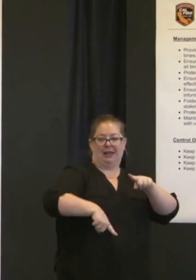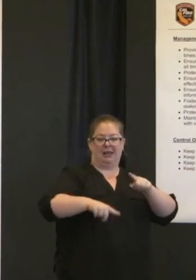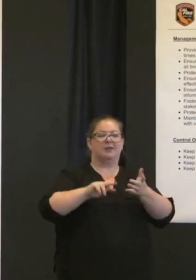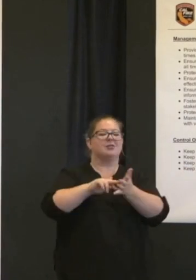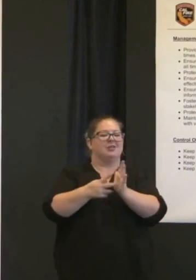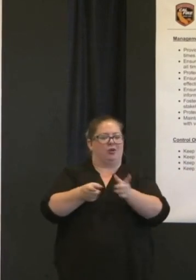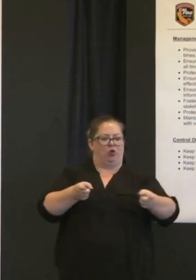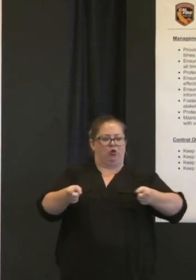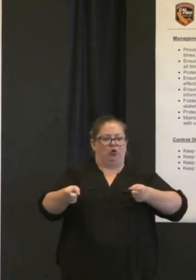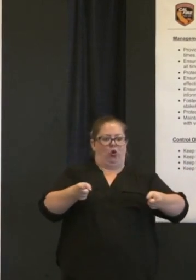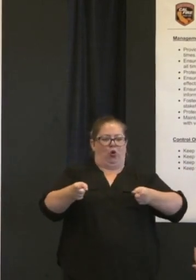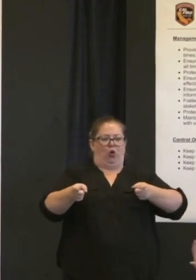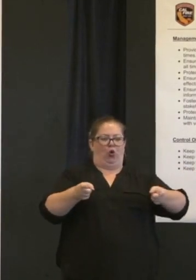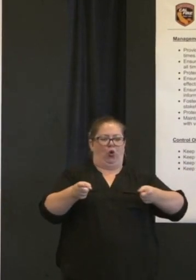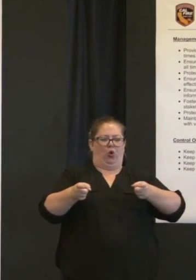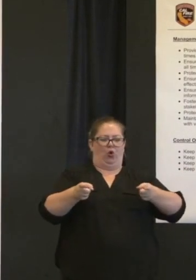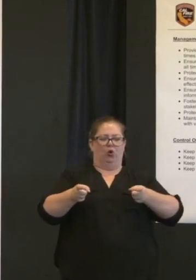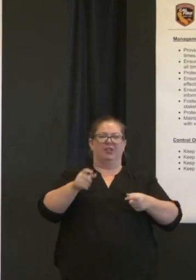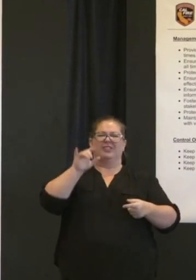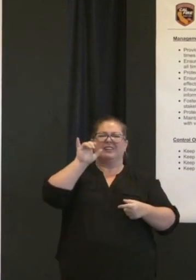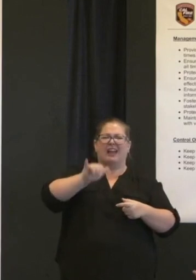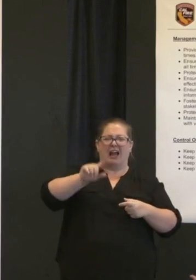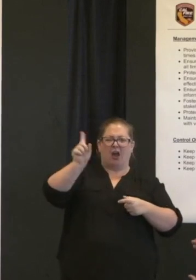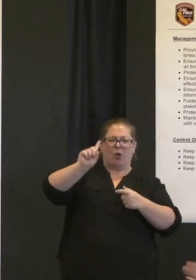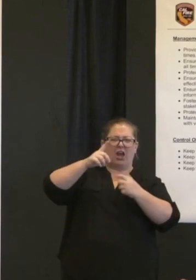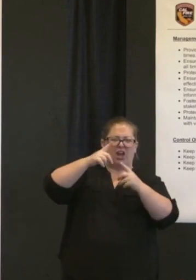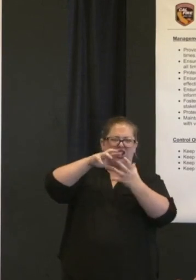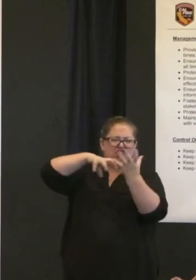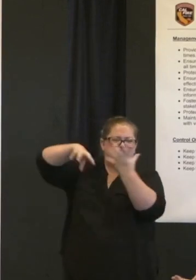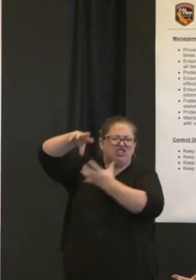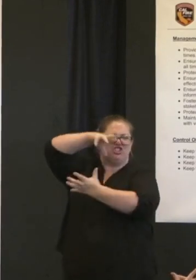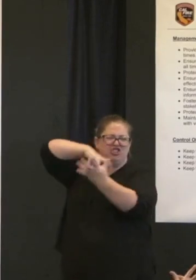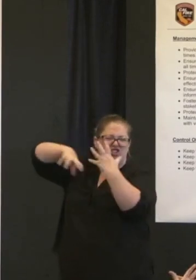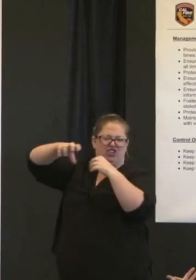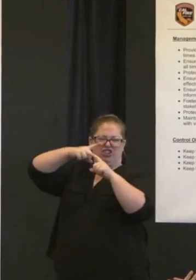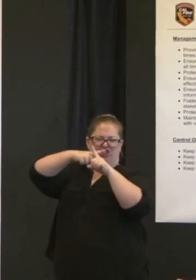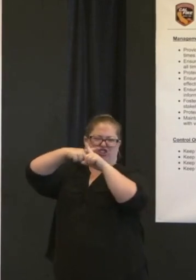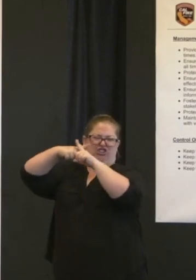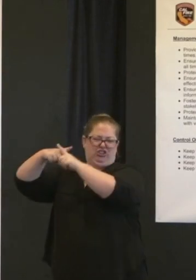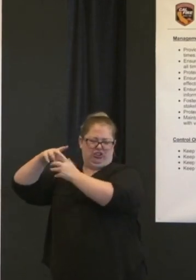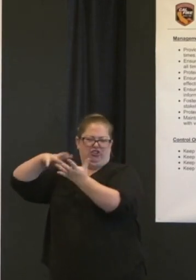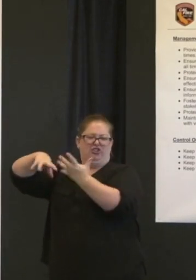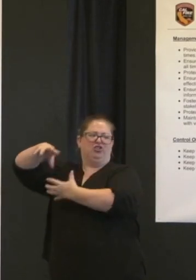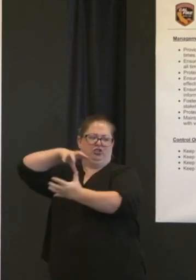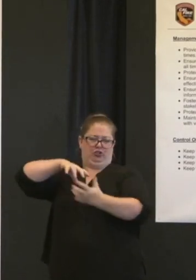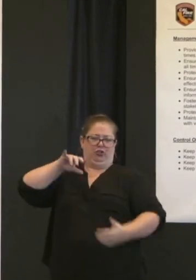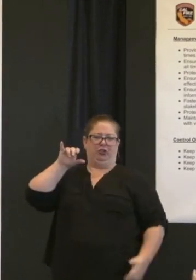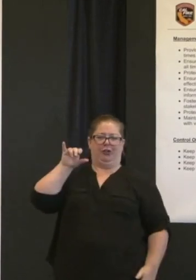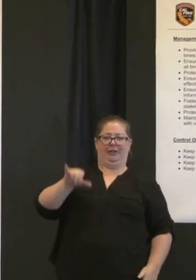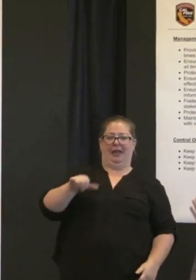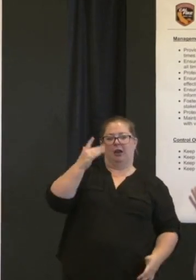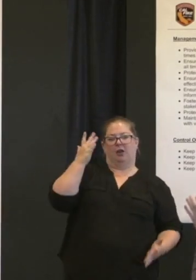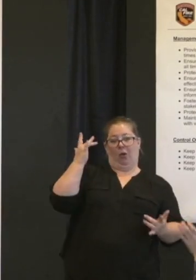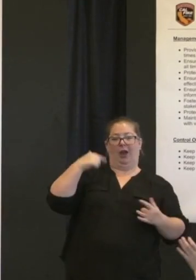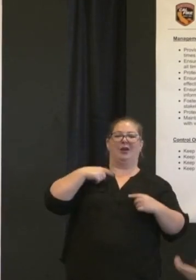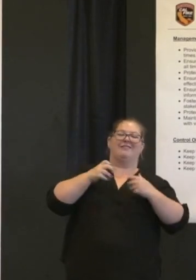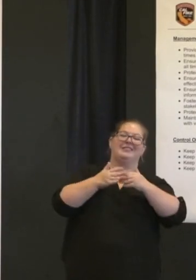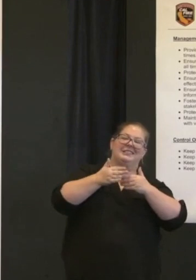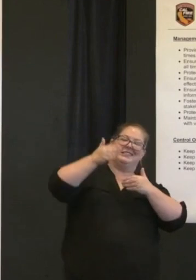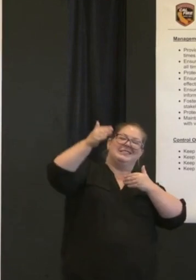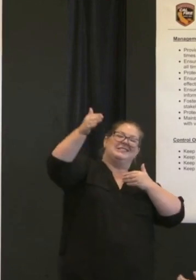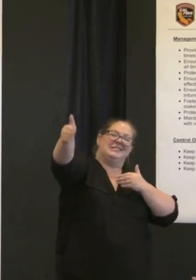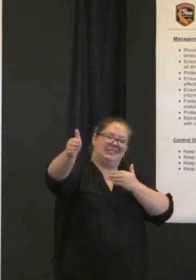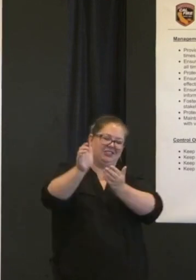sky. We've actually created a firing line, and so we begin to fire this incident from the south end, moving